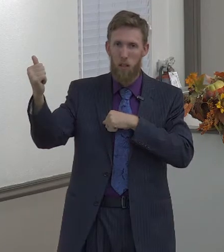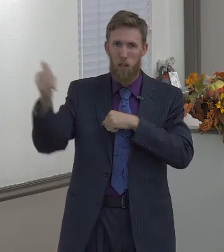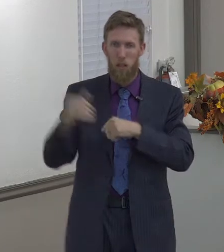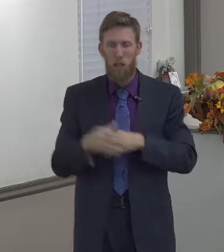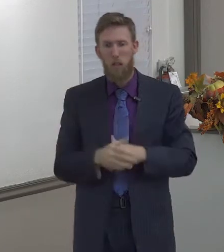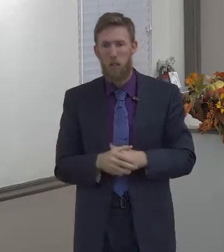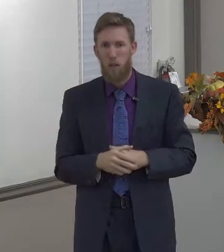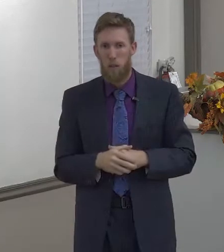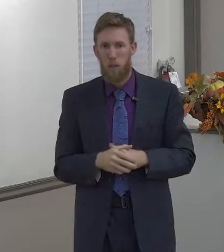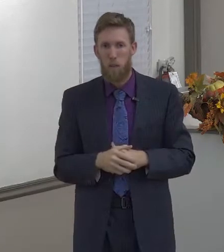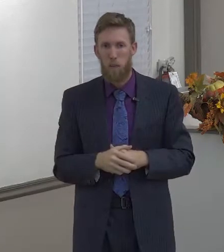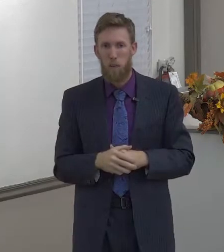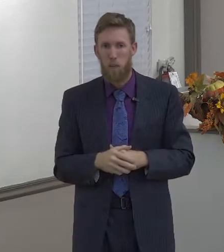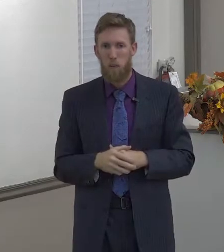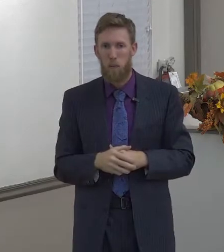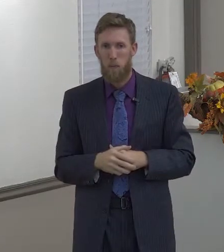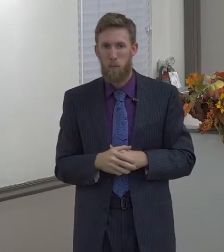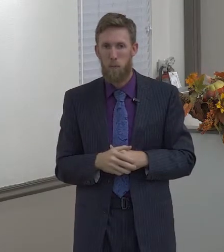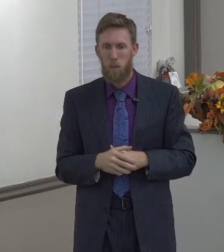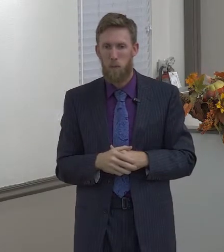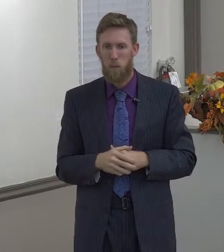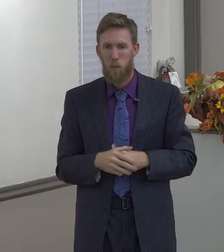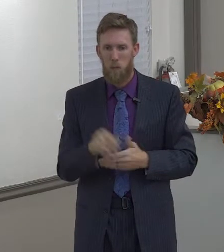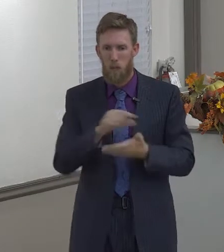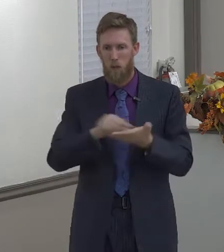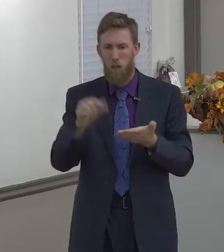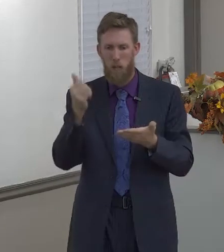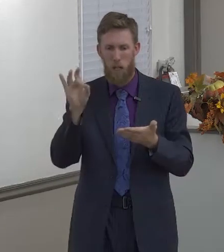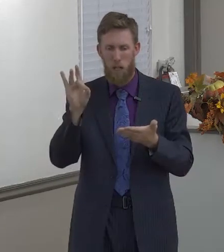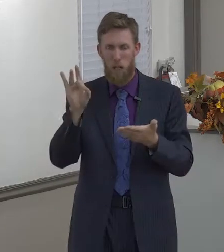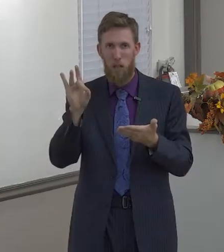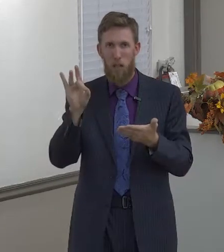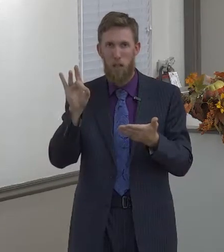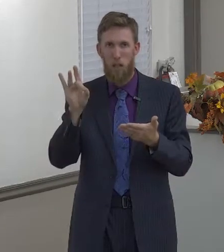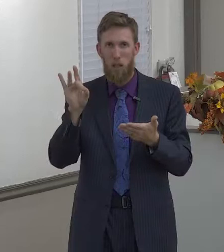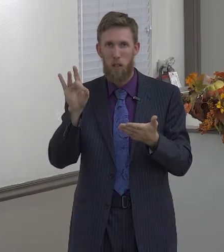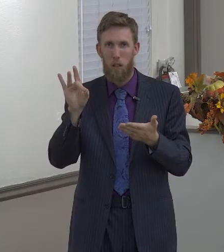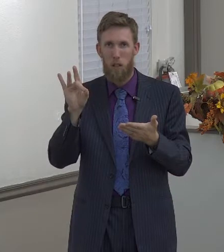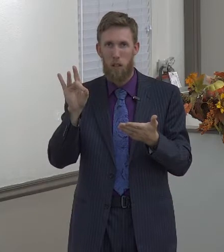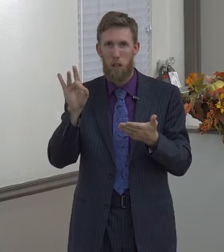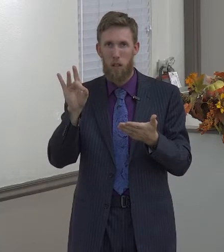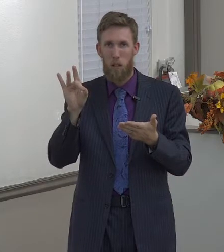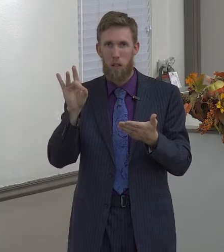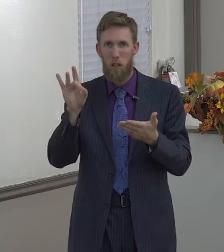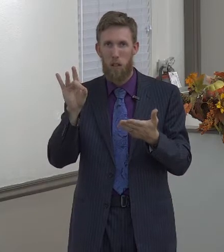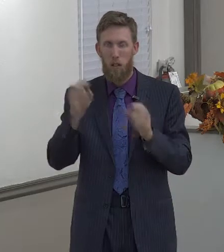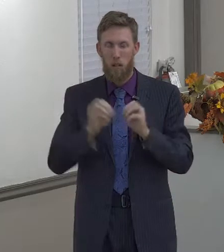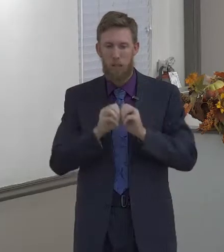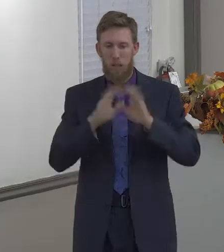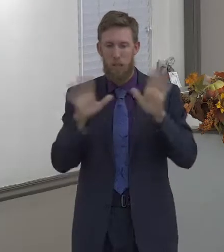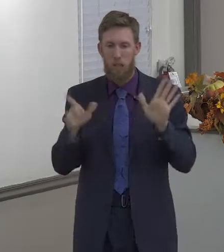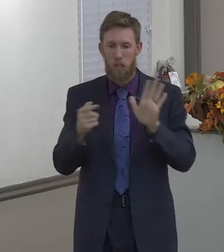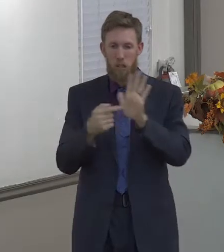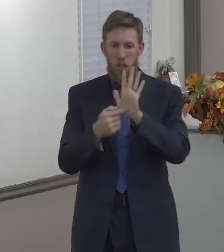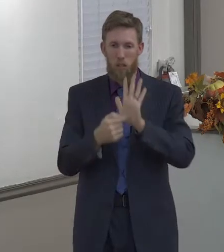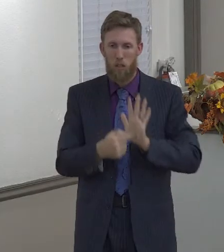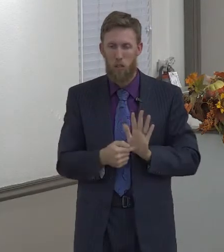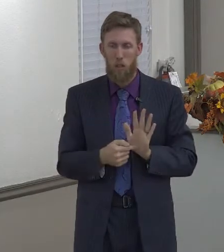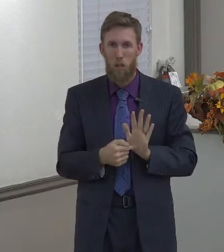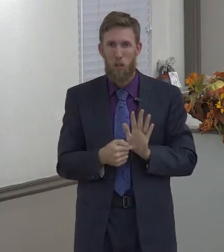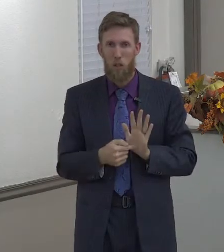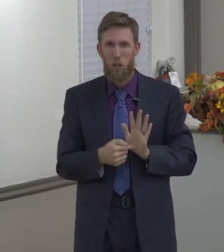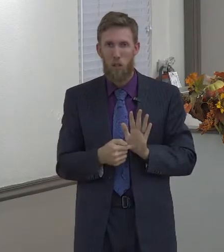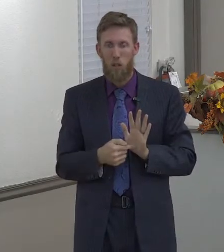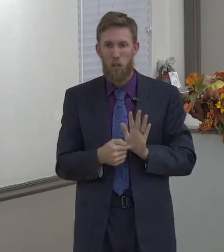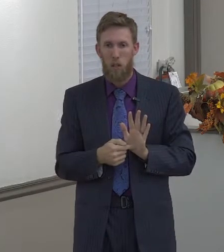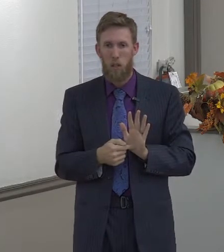us. I'm going to read it again. But now hath God set the members, every one of them, in the body. I've quoted that